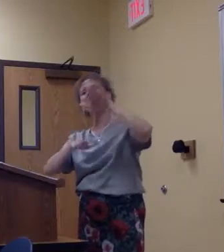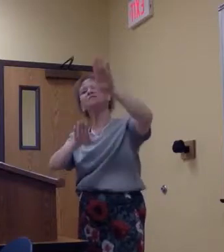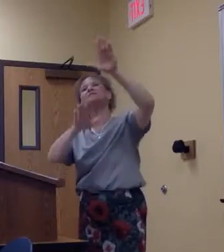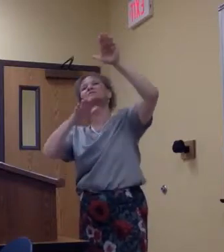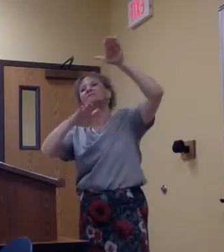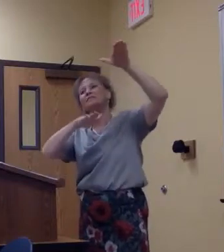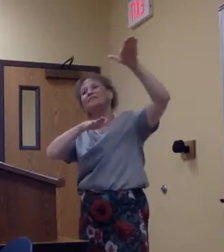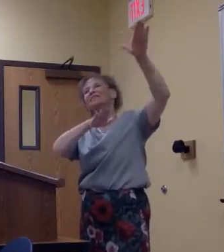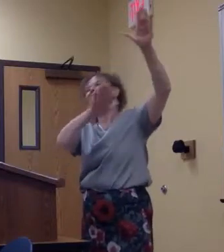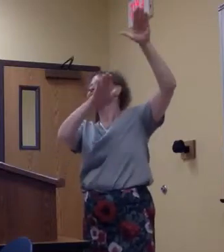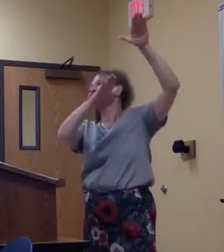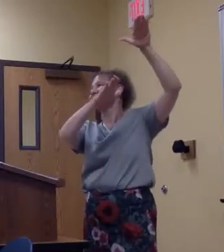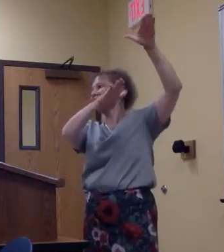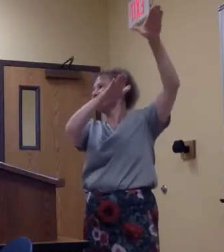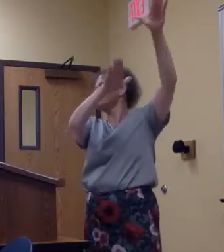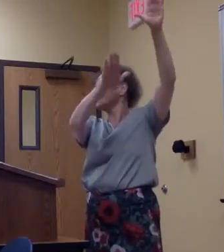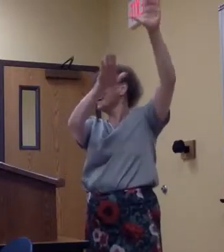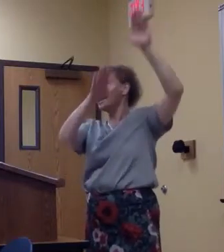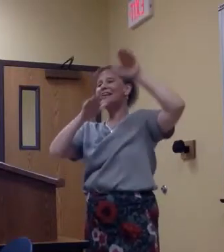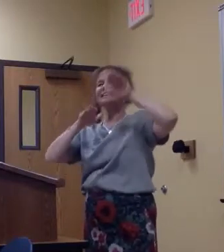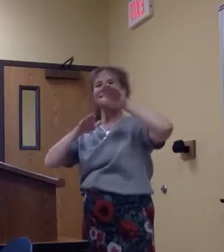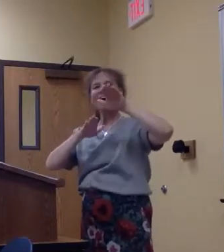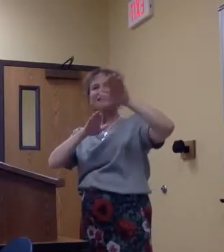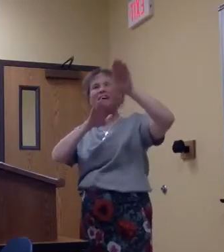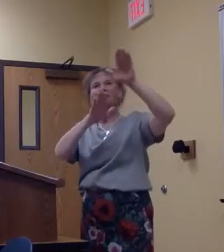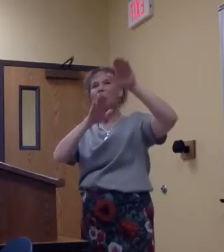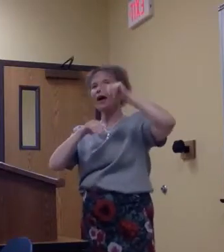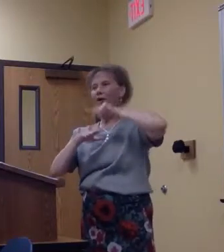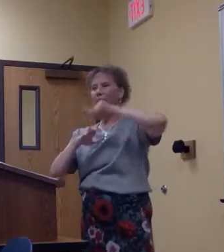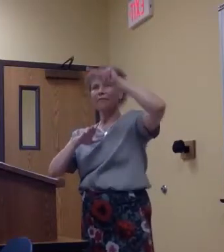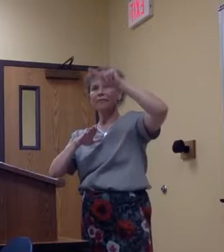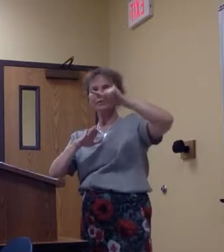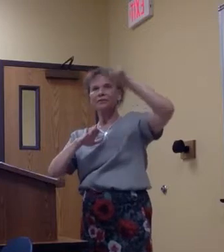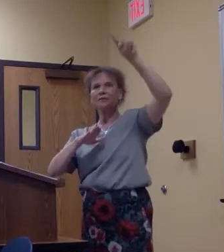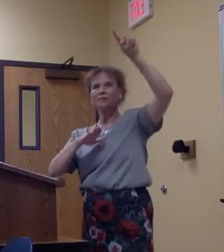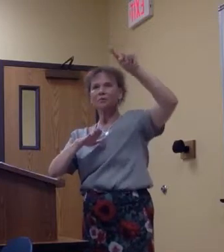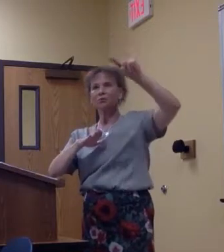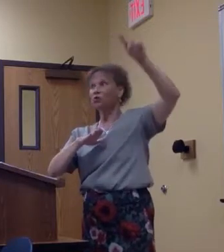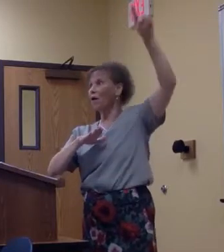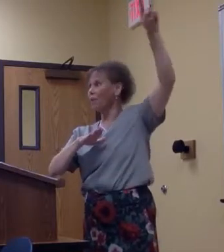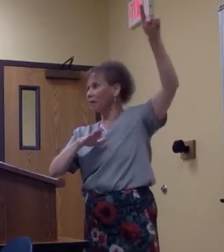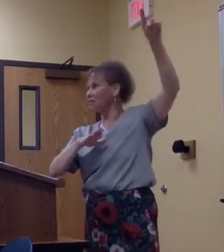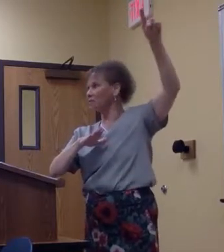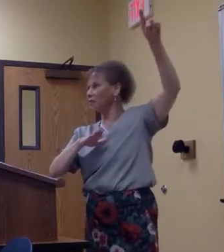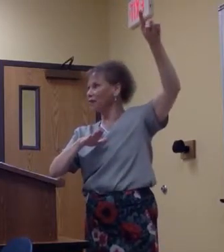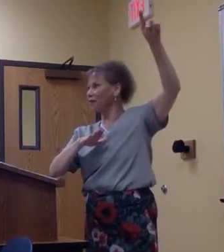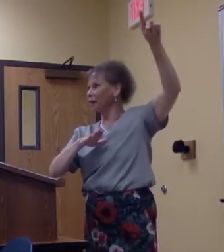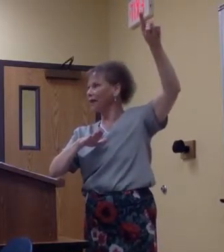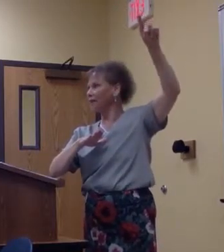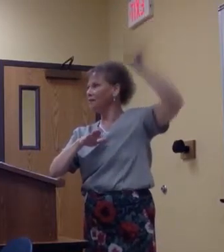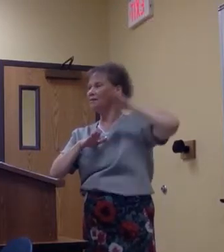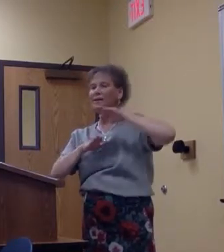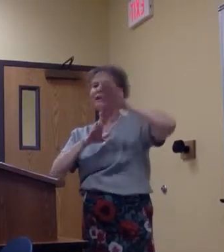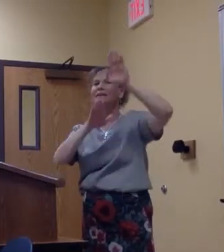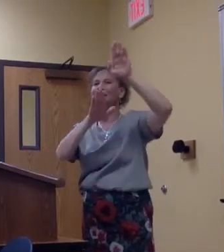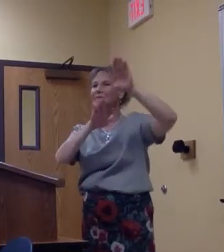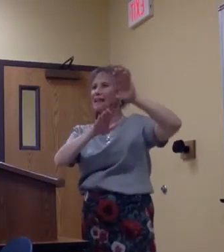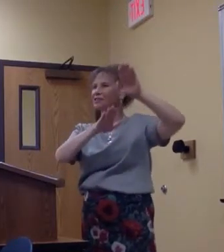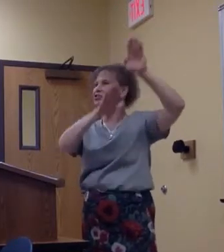mountains. All right? And it's kind of that, you know how sometimes you'll draw a mountain with that craggy, right? It's that